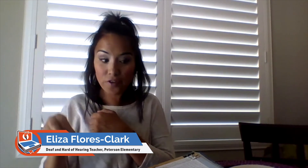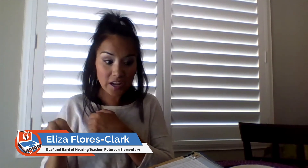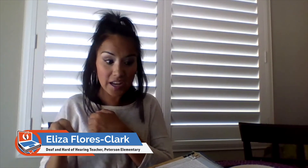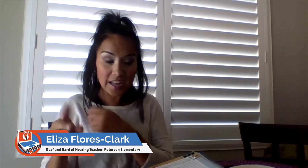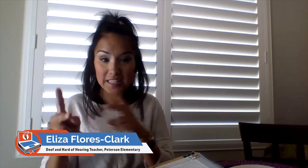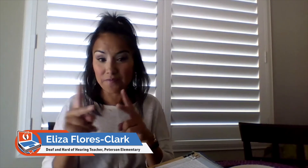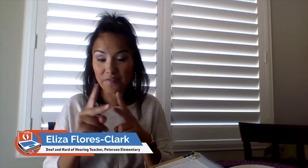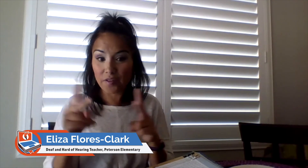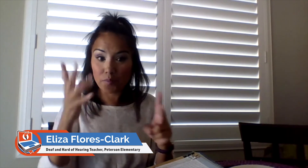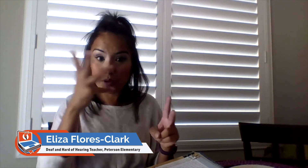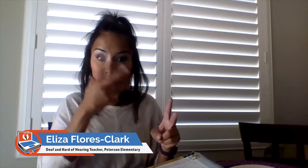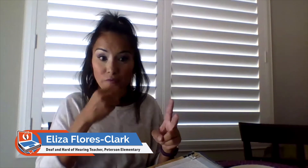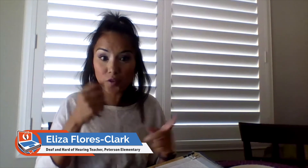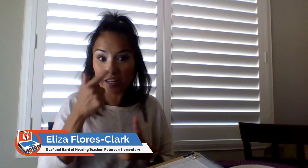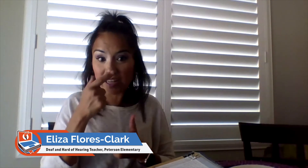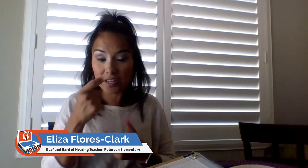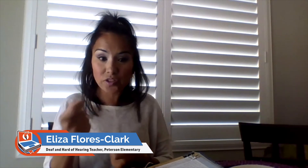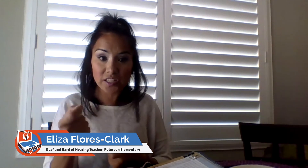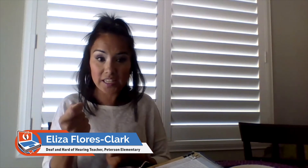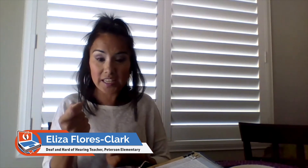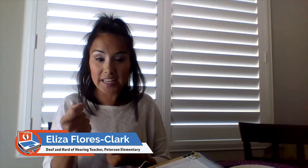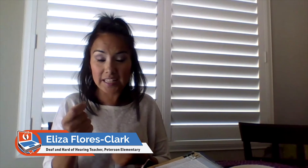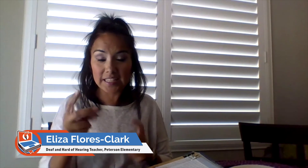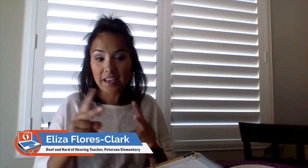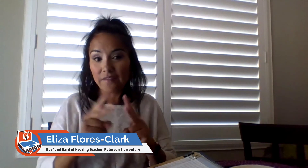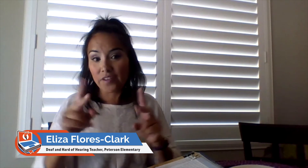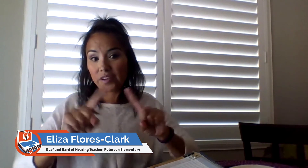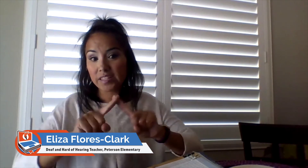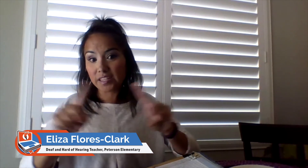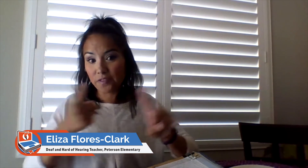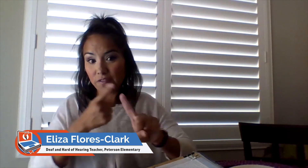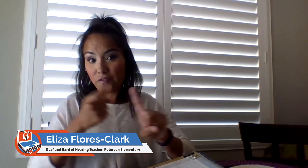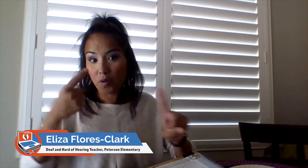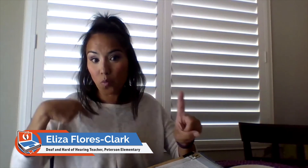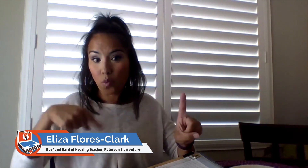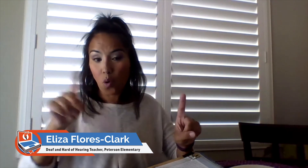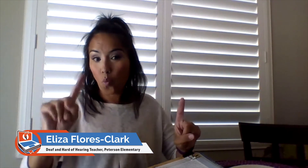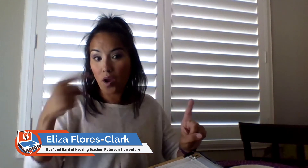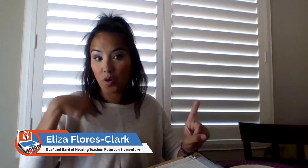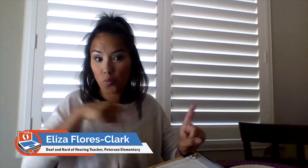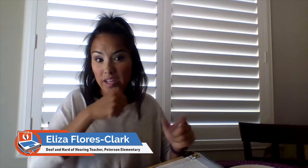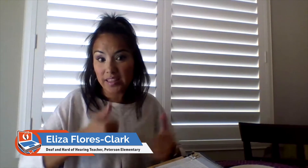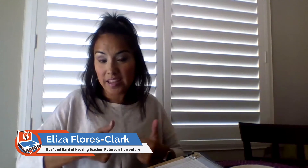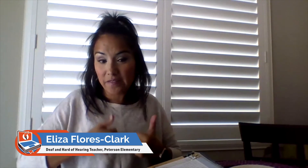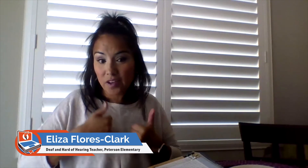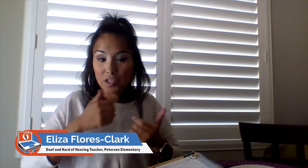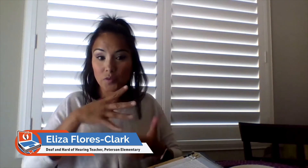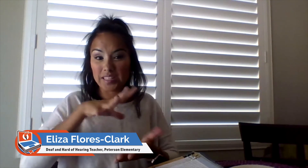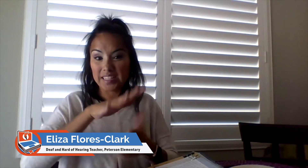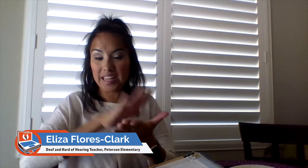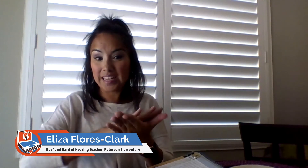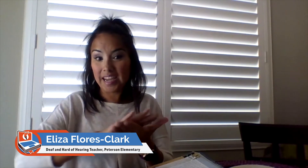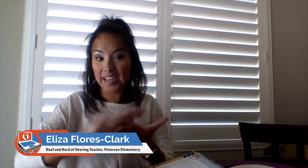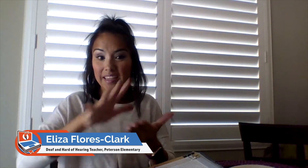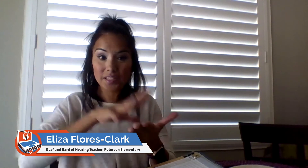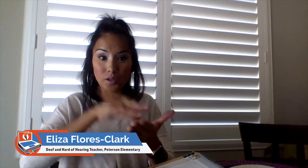Africa, it's very beautiful and interesting, and it's very different from where we live. So it's to